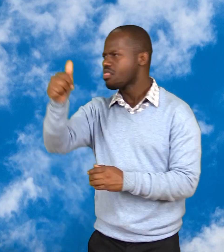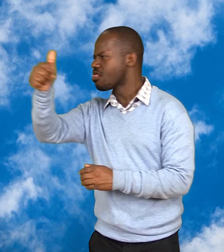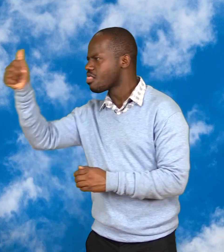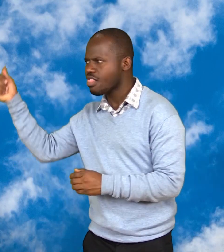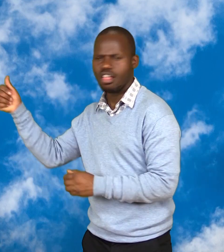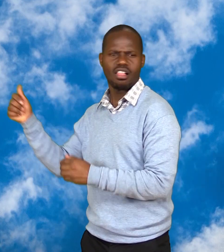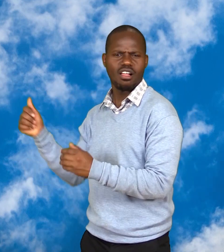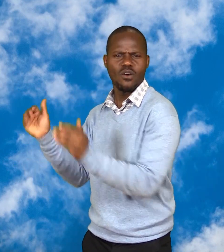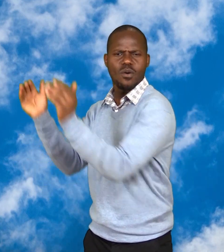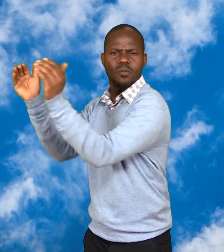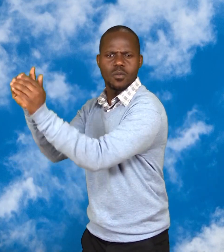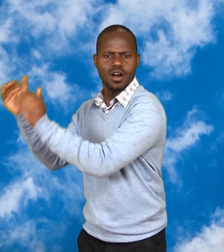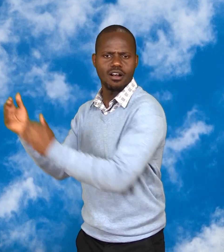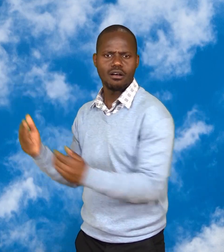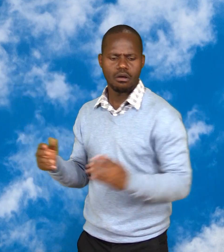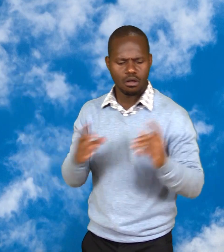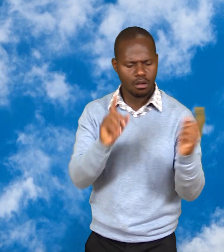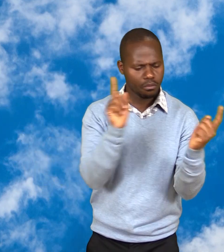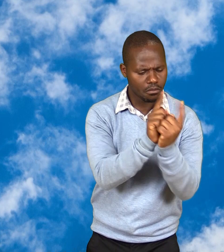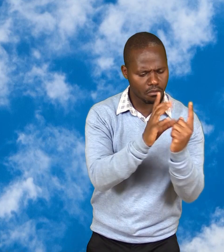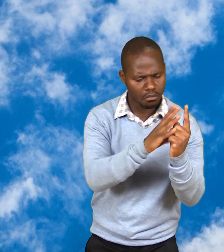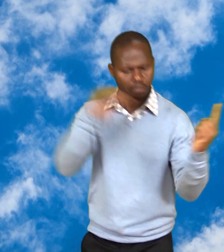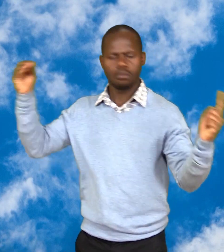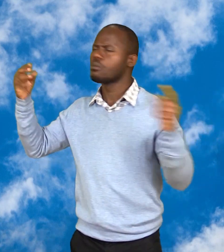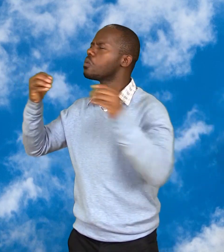or in small congregation, and then they go home.